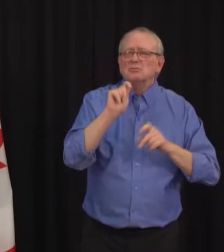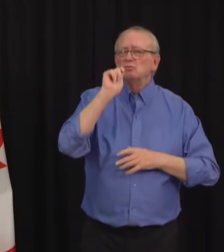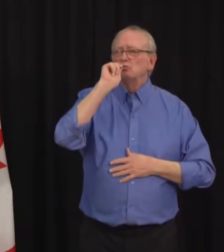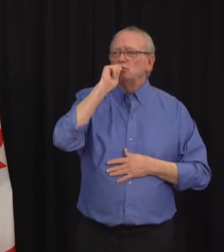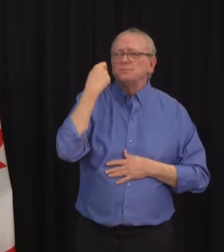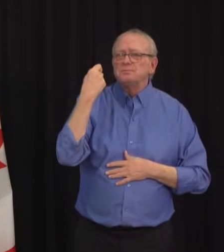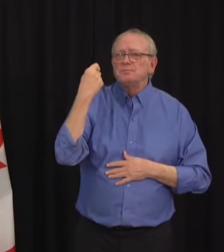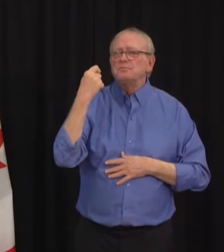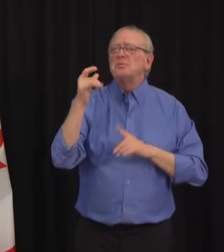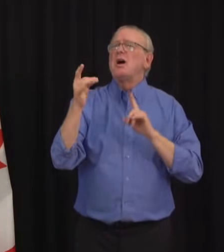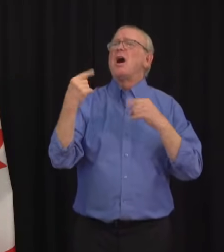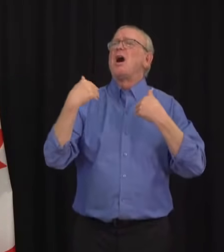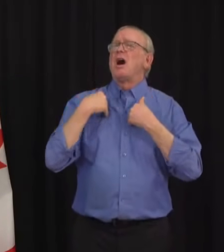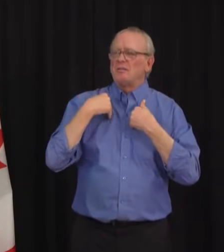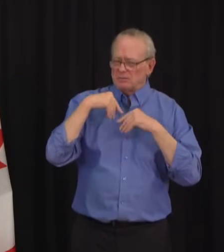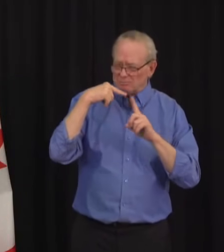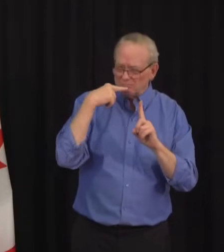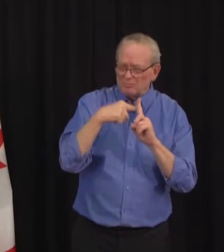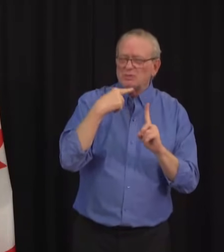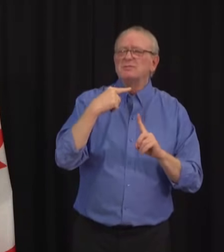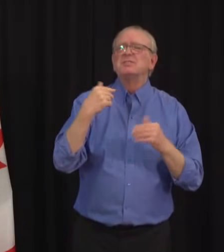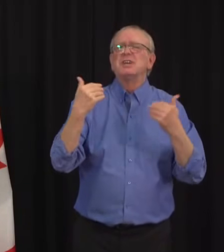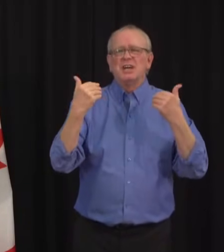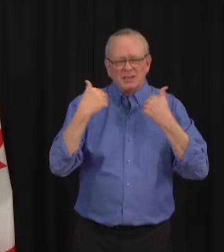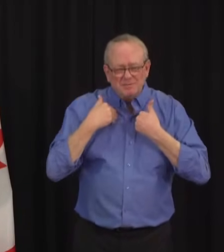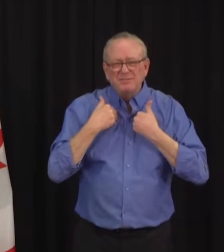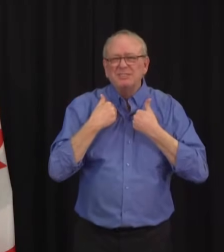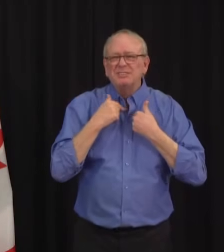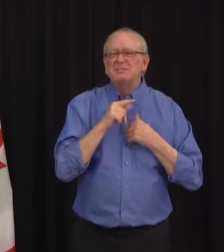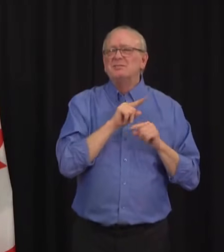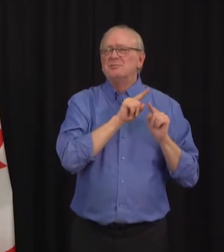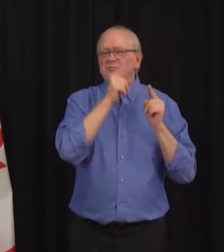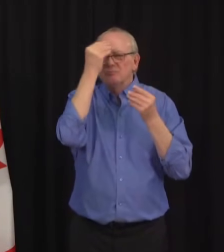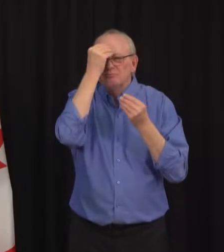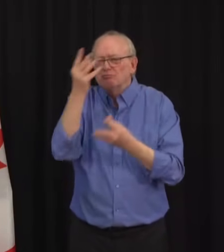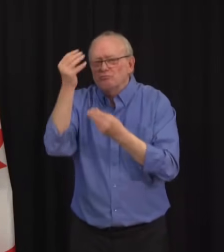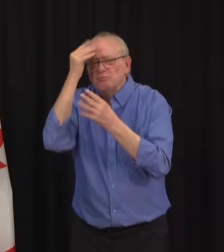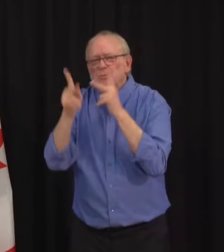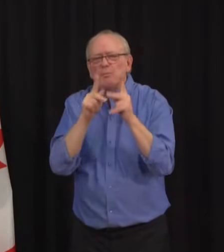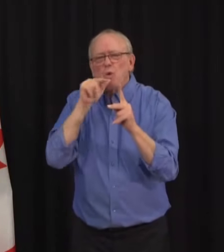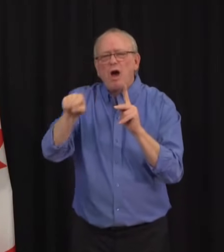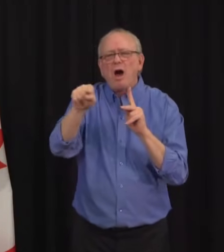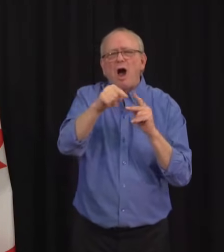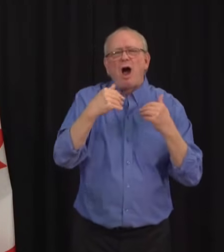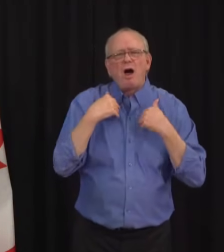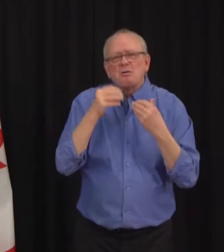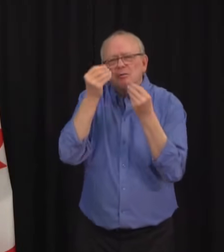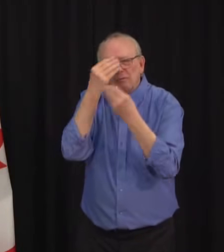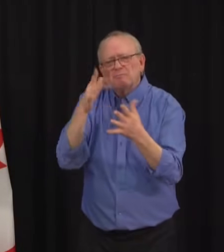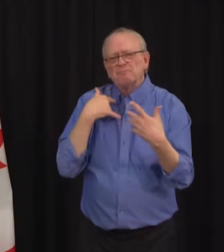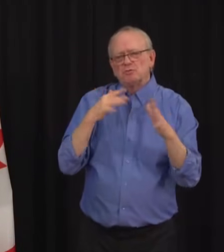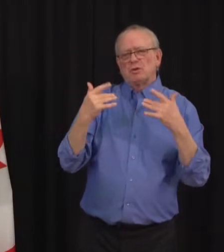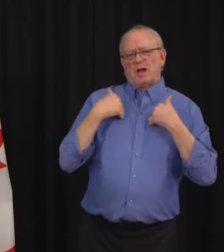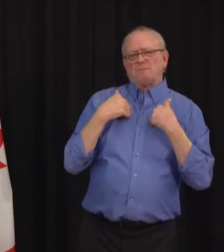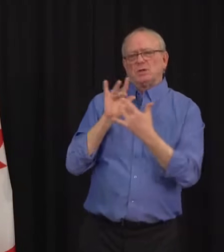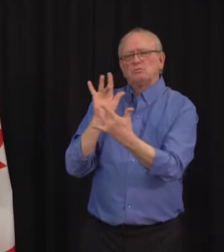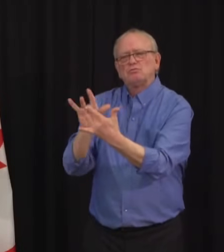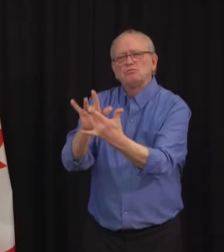stress enough how much we appreciate these Albertans who are working closely with us and helping limit the spread to